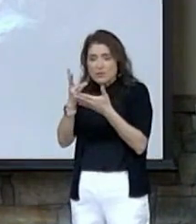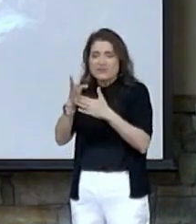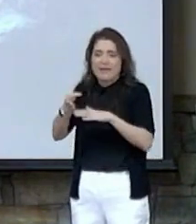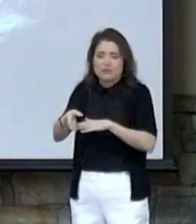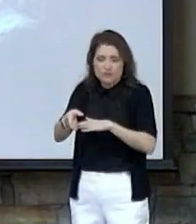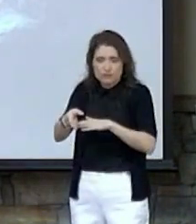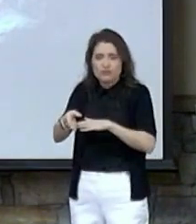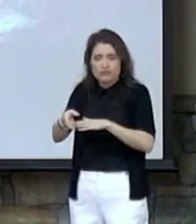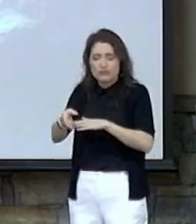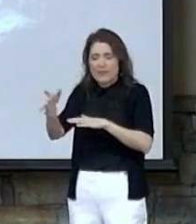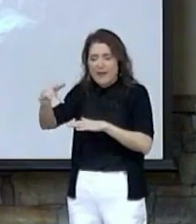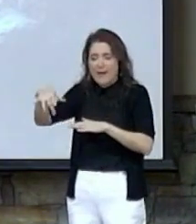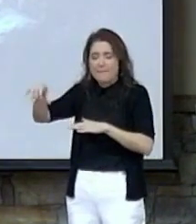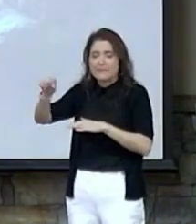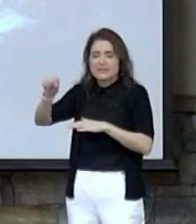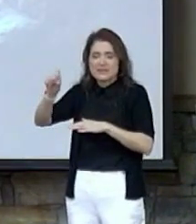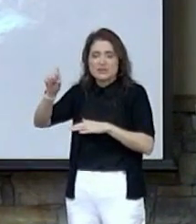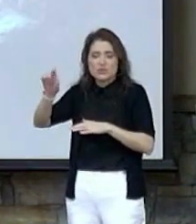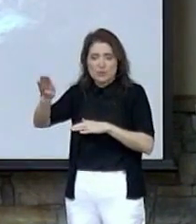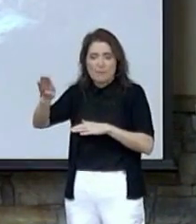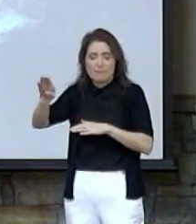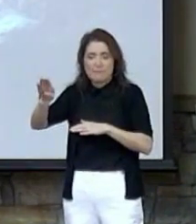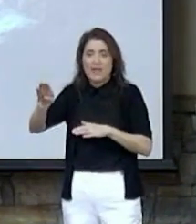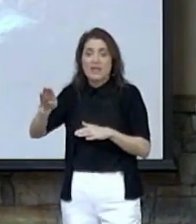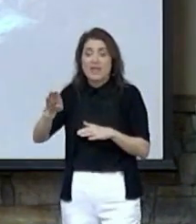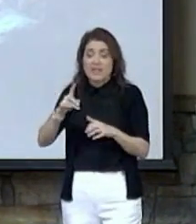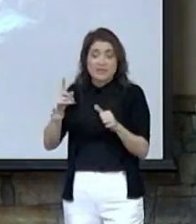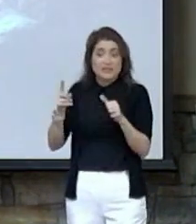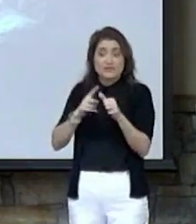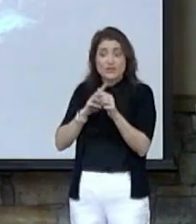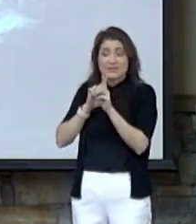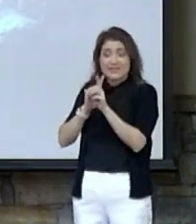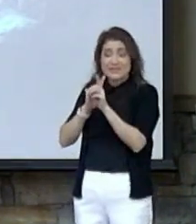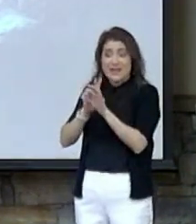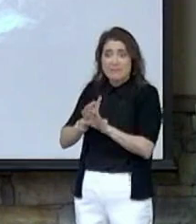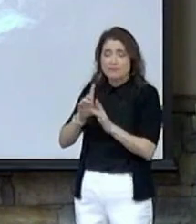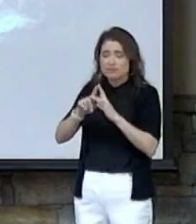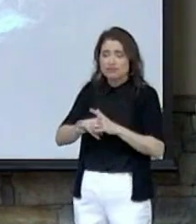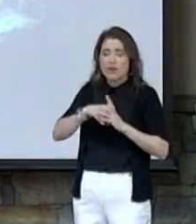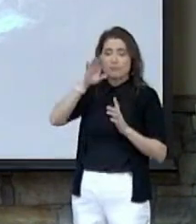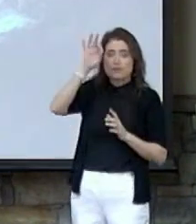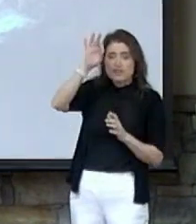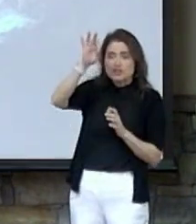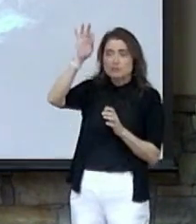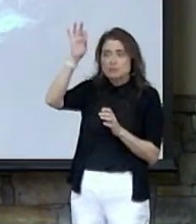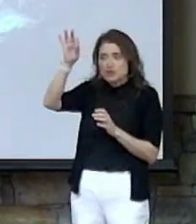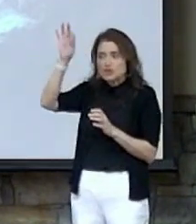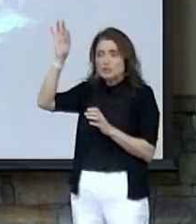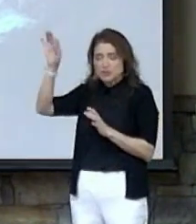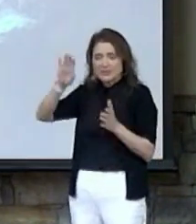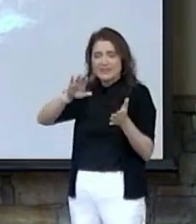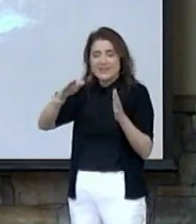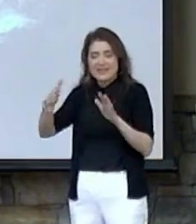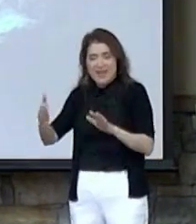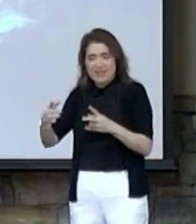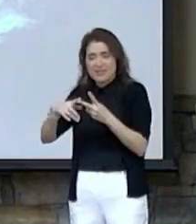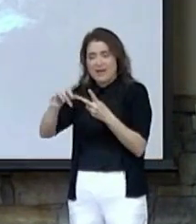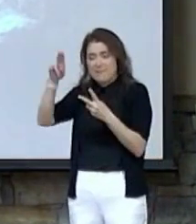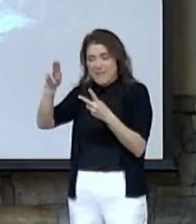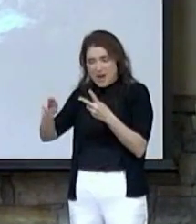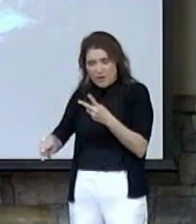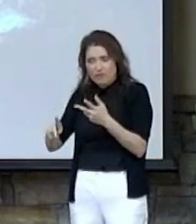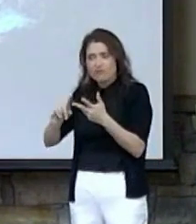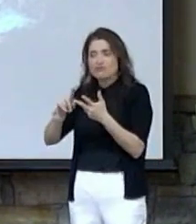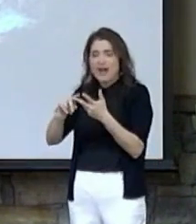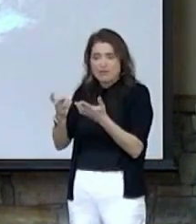tomb. The fact that these first disciples began preaching the death, burial, and resurrection of Jesus. We read about